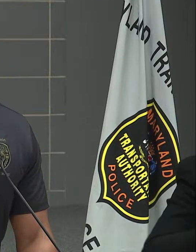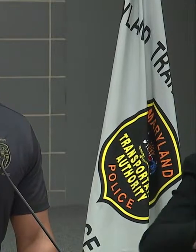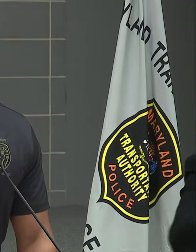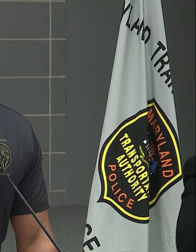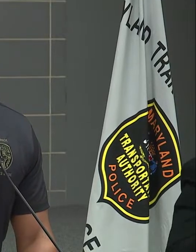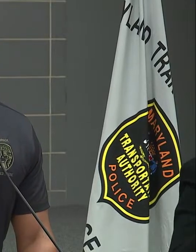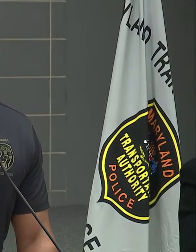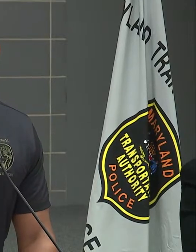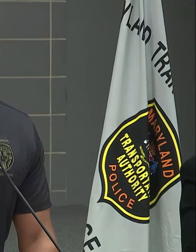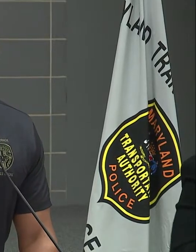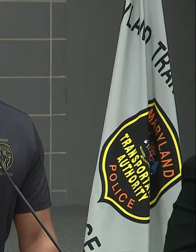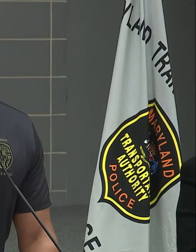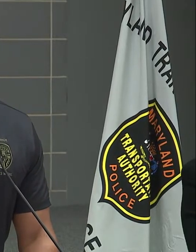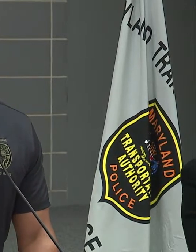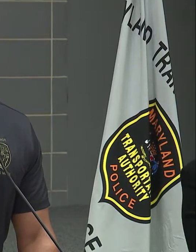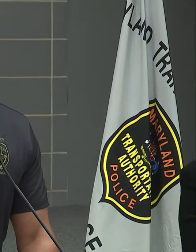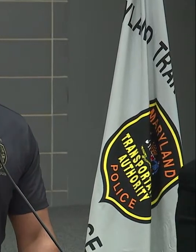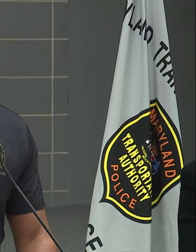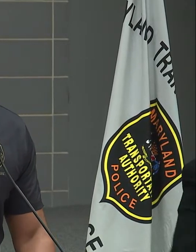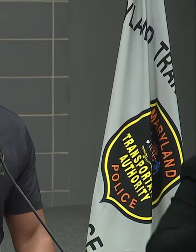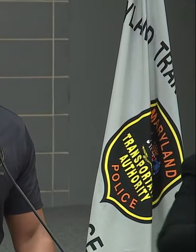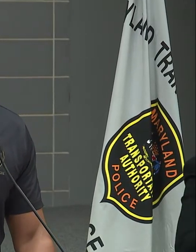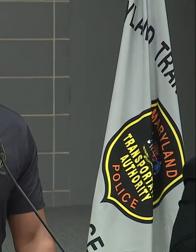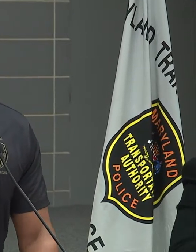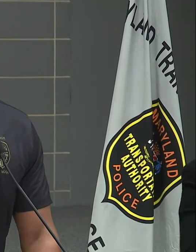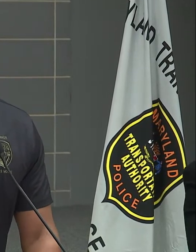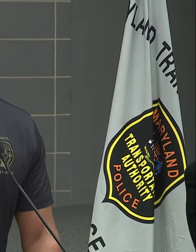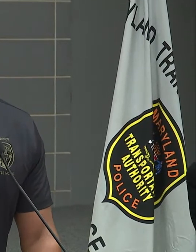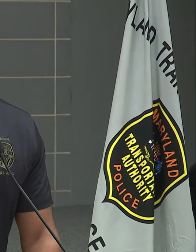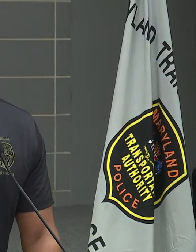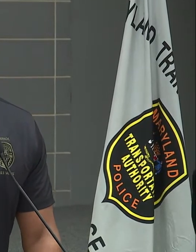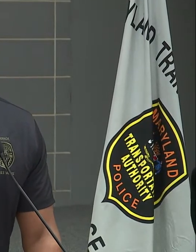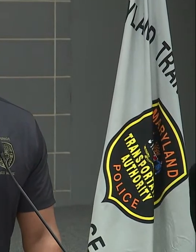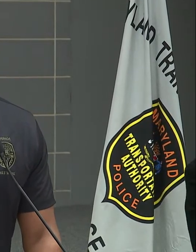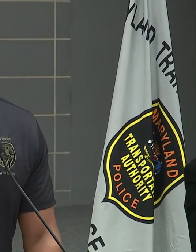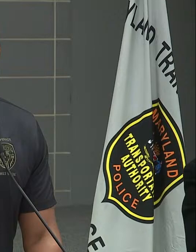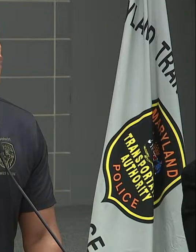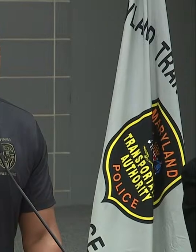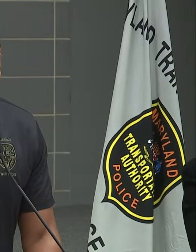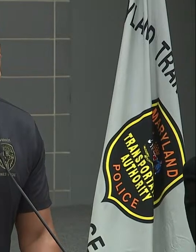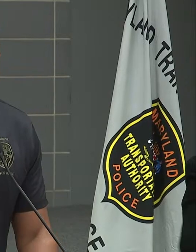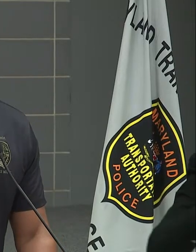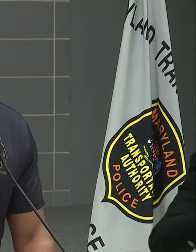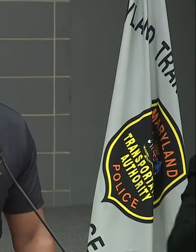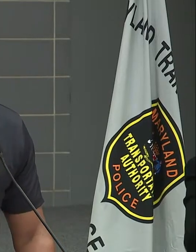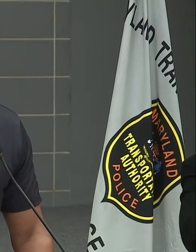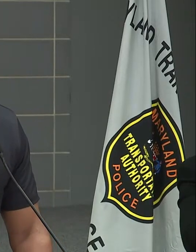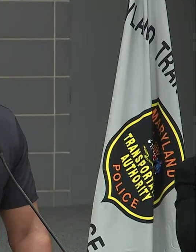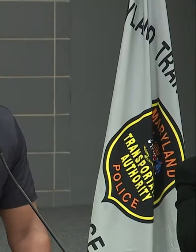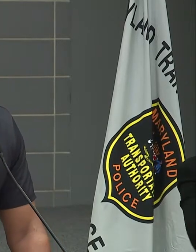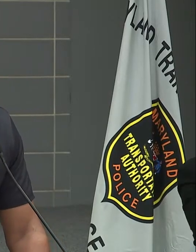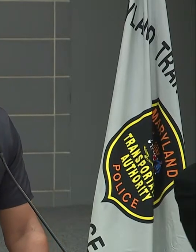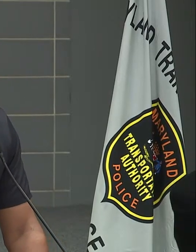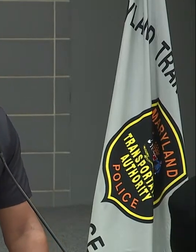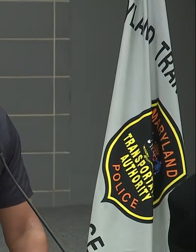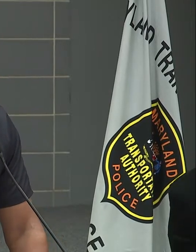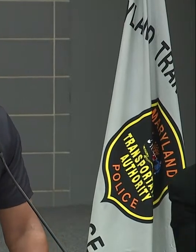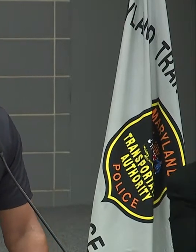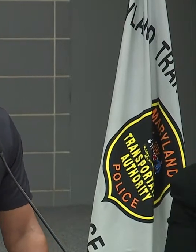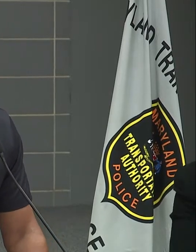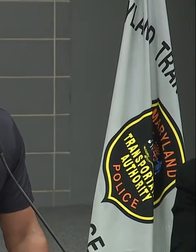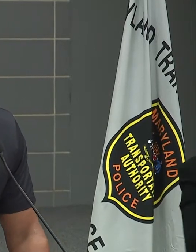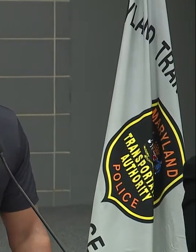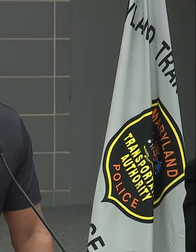not do this work without them, and we are so grateful. The people who are searching the water right now, the people who